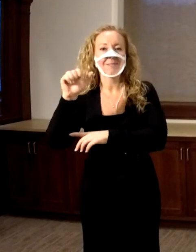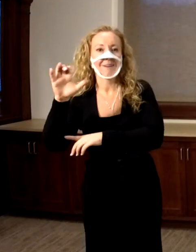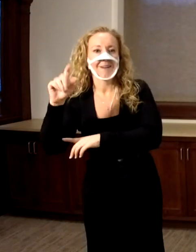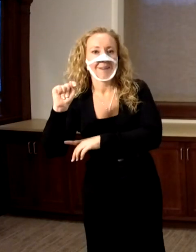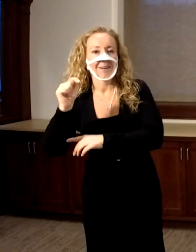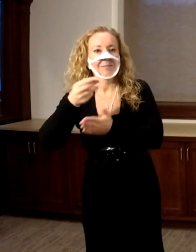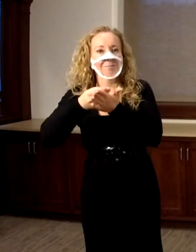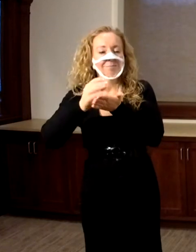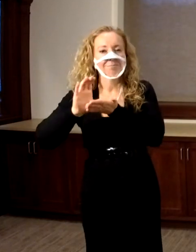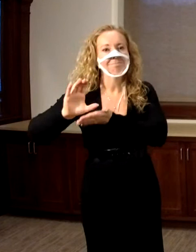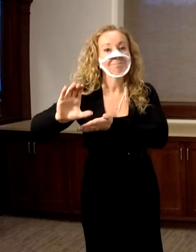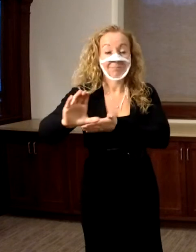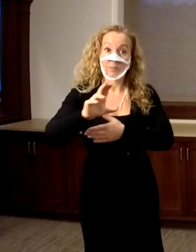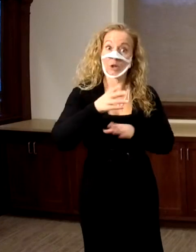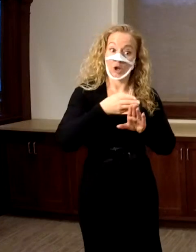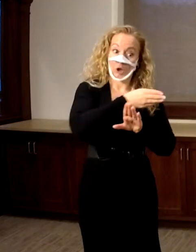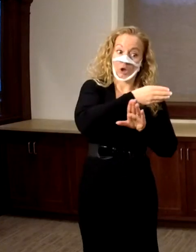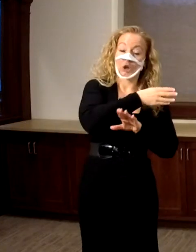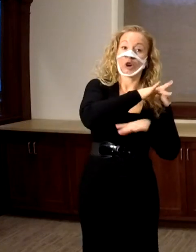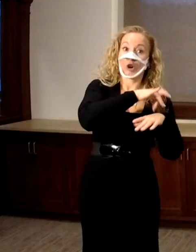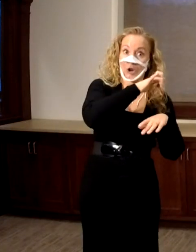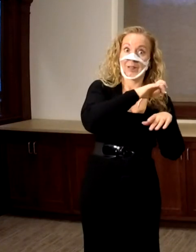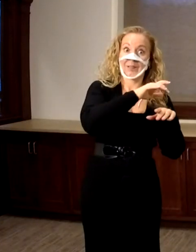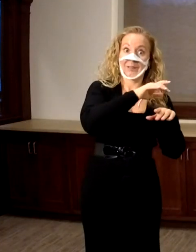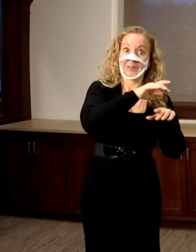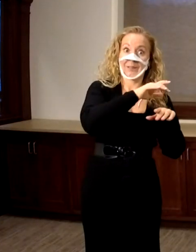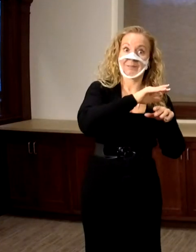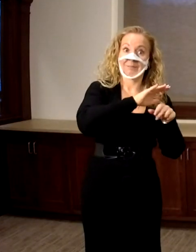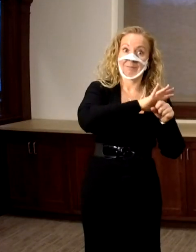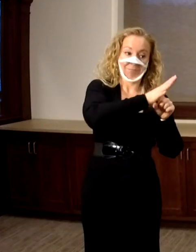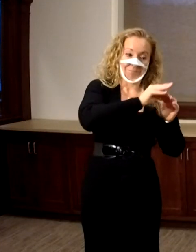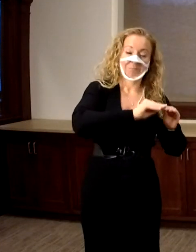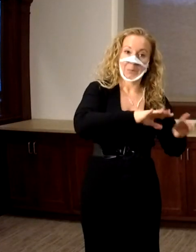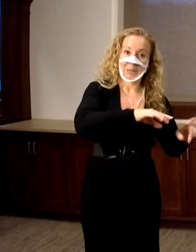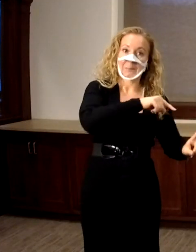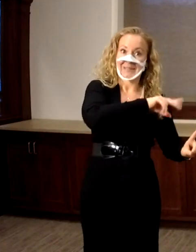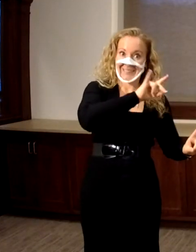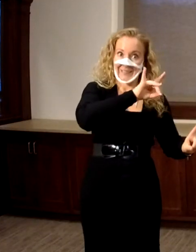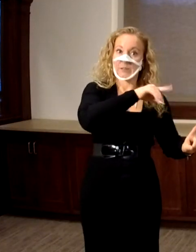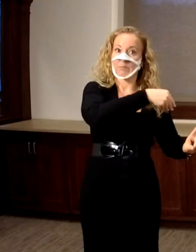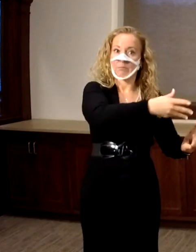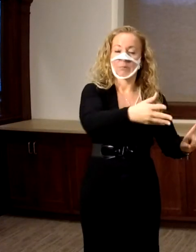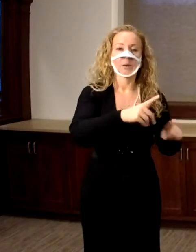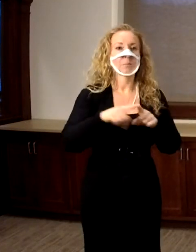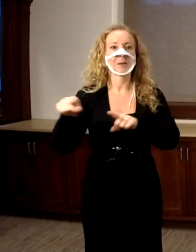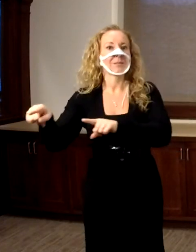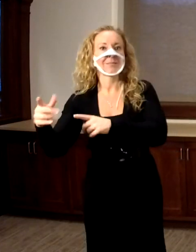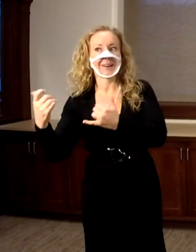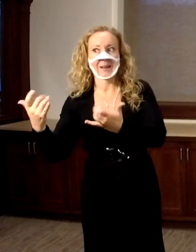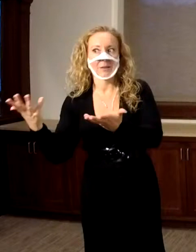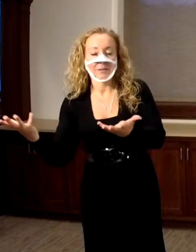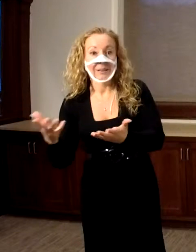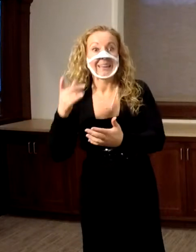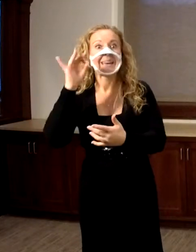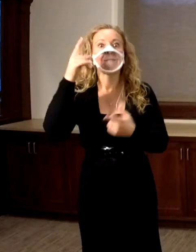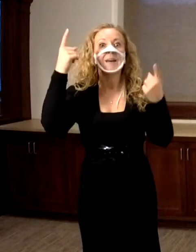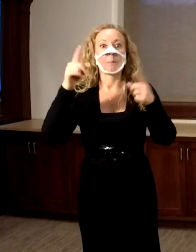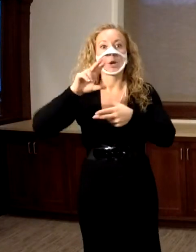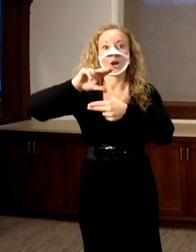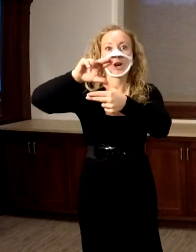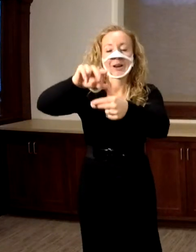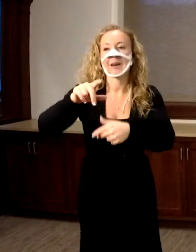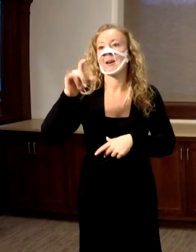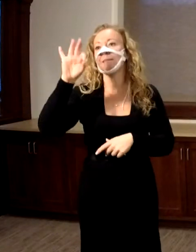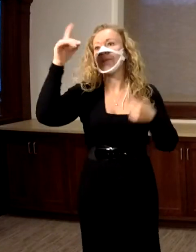in this pandemic, and it was very helpful for a lot of people. If we had a hurricane or we had a flood in the